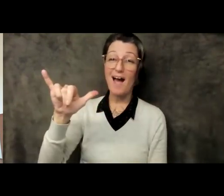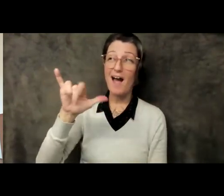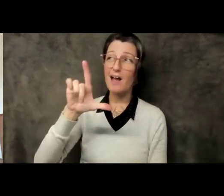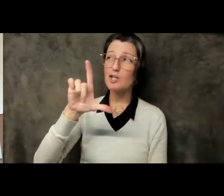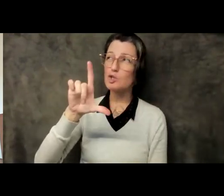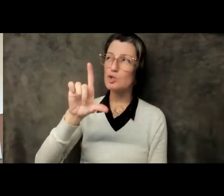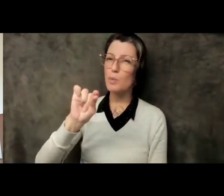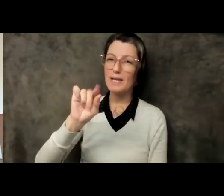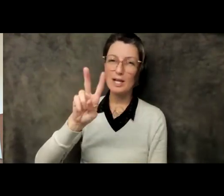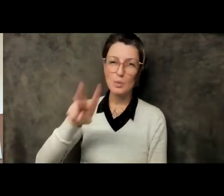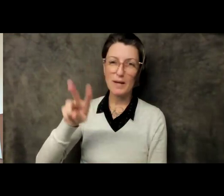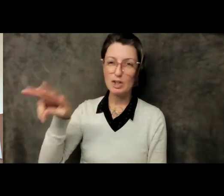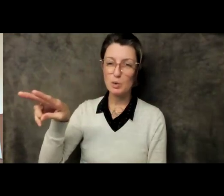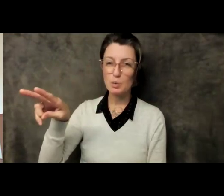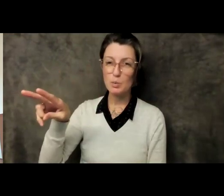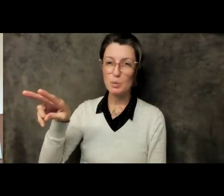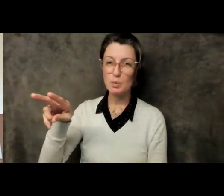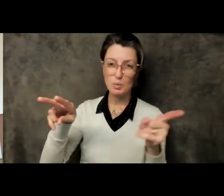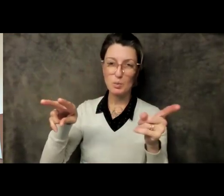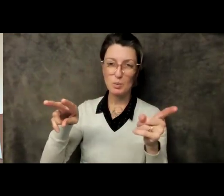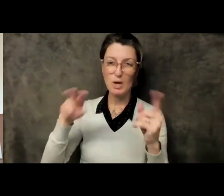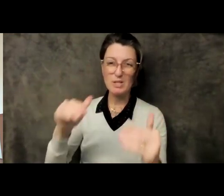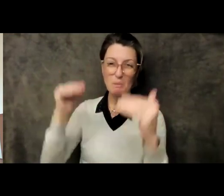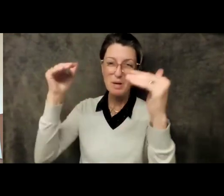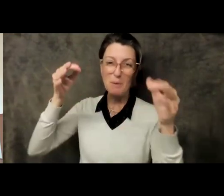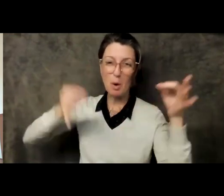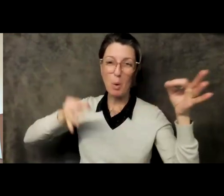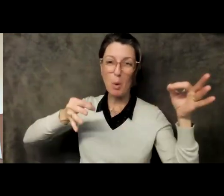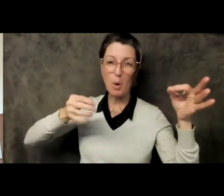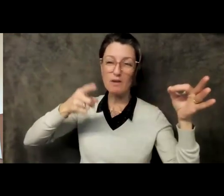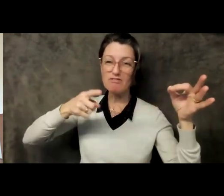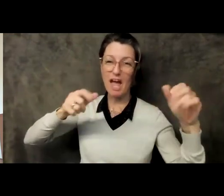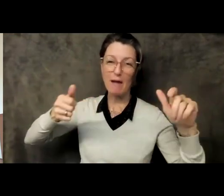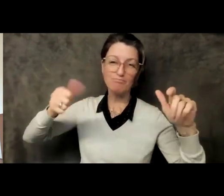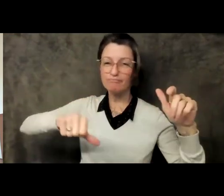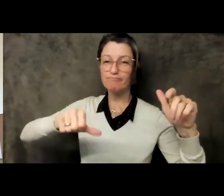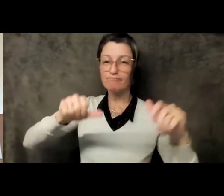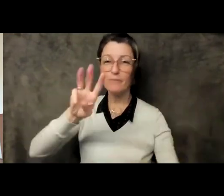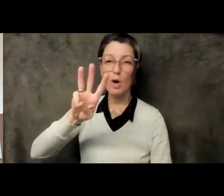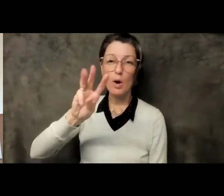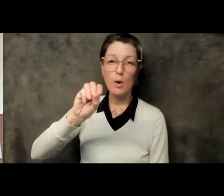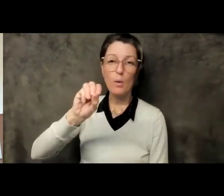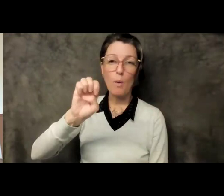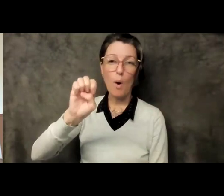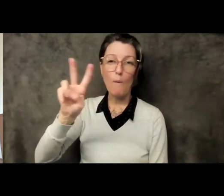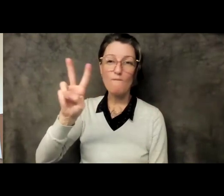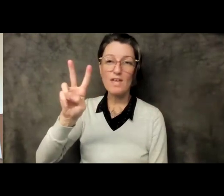2022. So it was days after the Supreme Court had overturned Roe v. Wade and women's reproductive